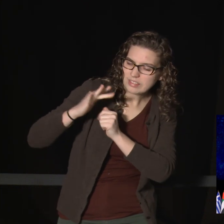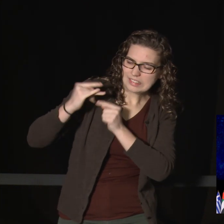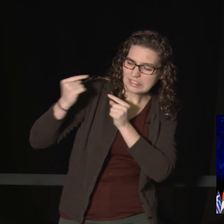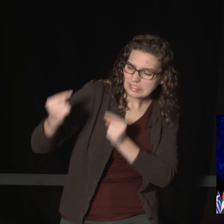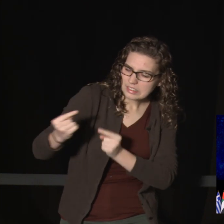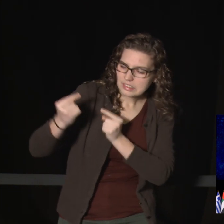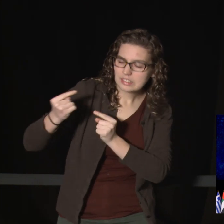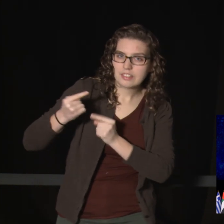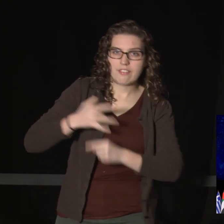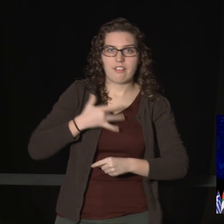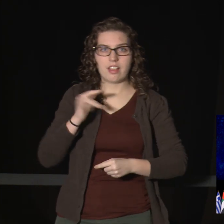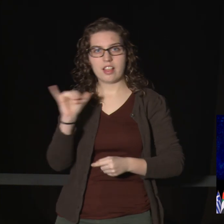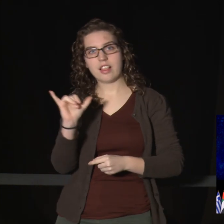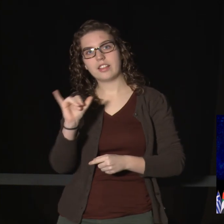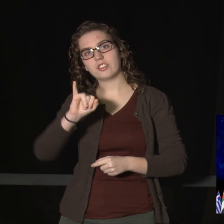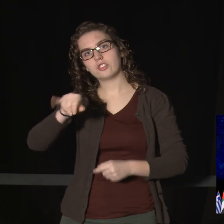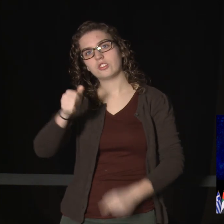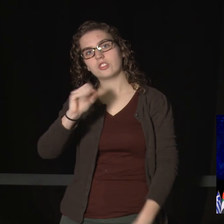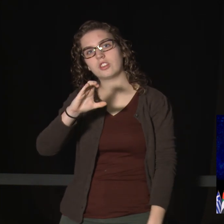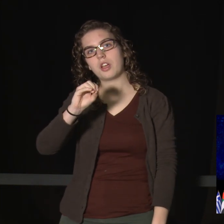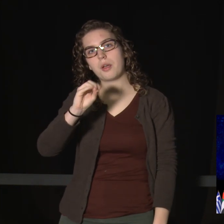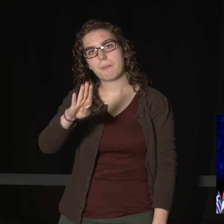God.